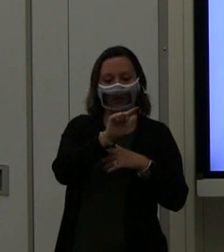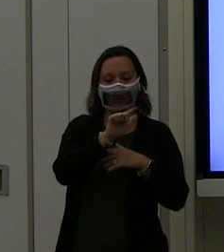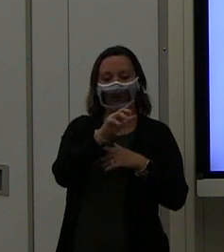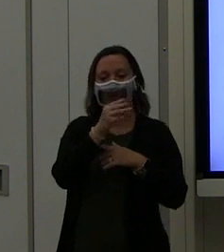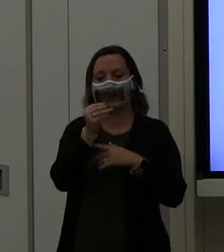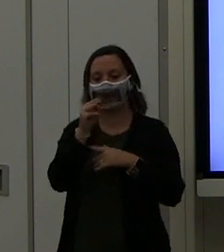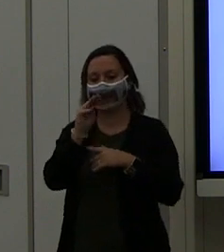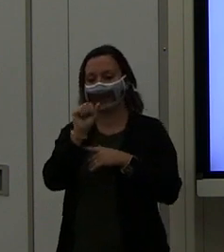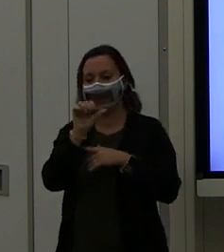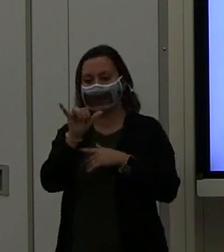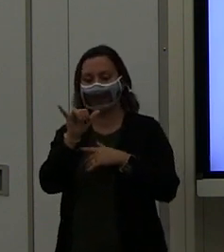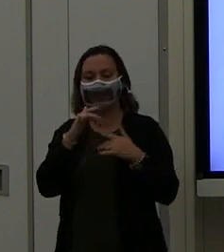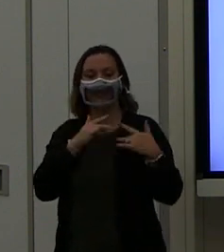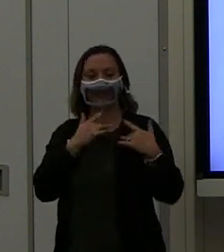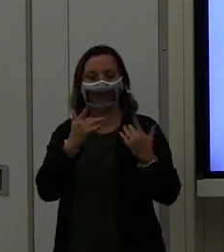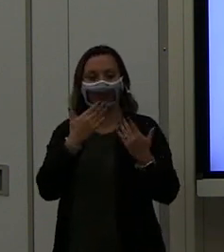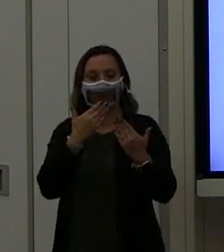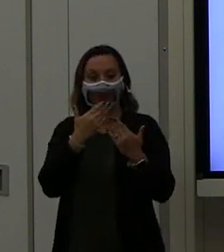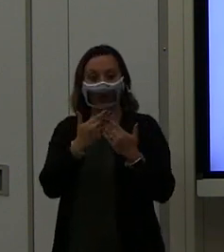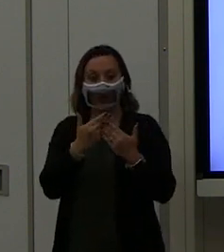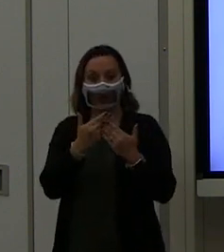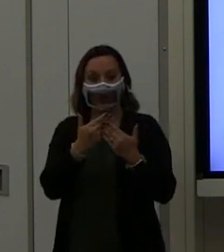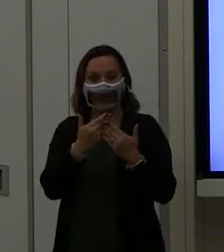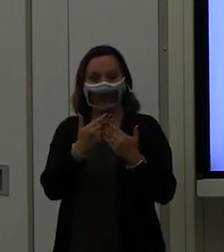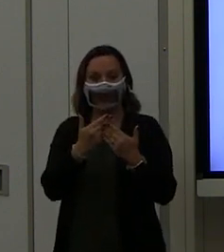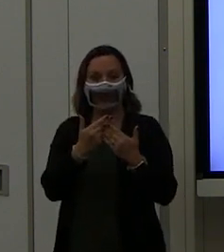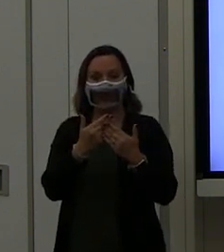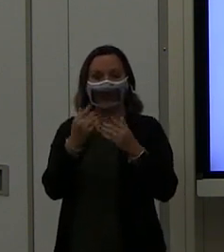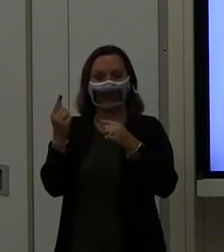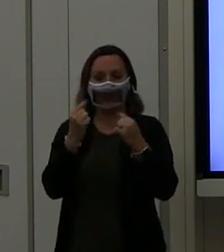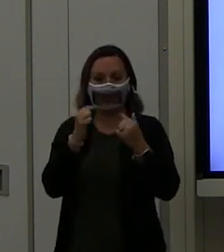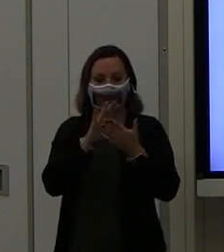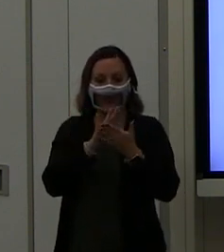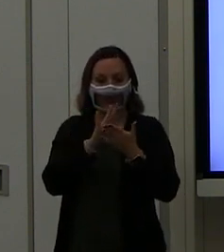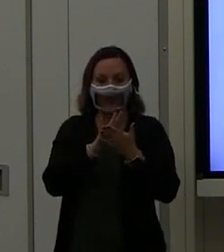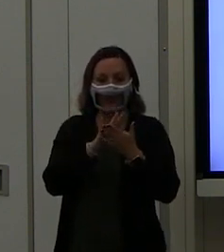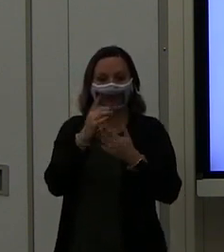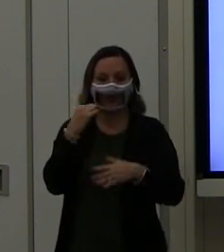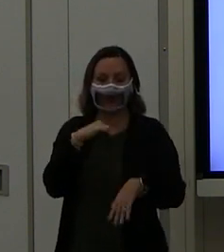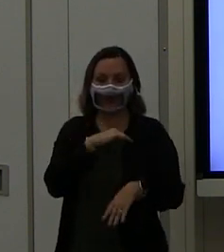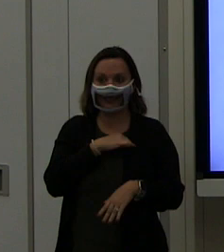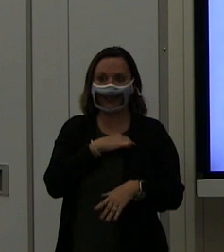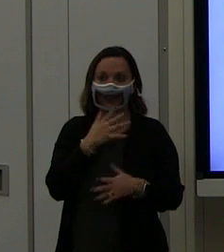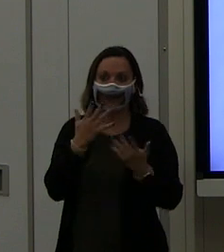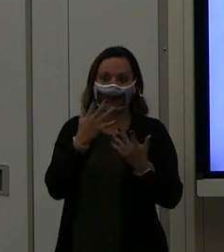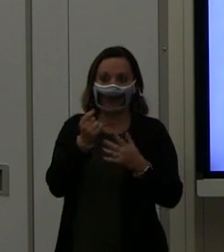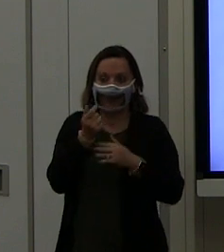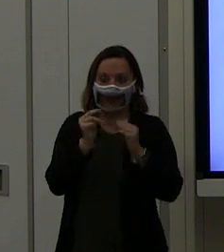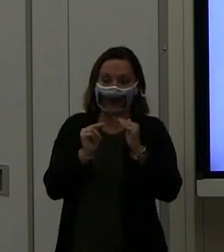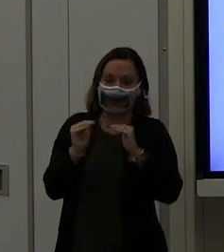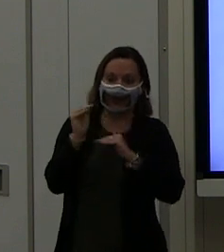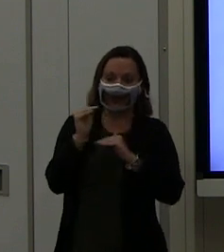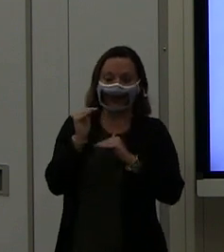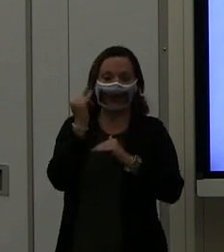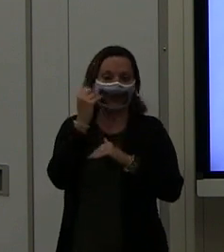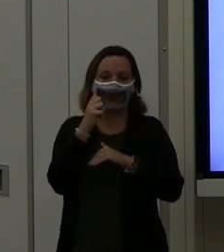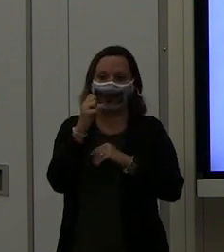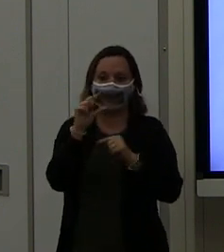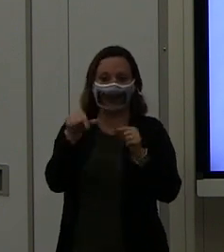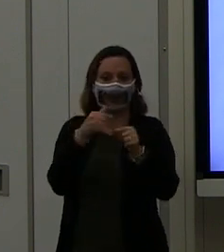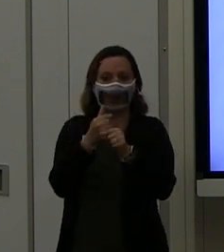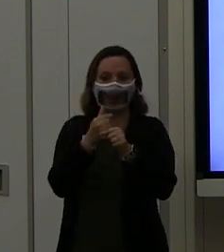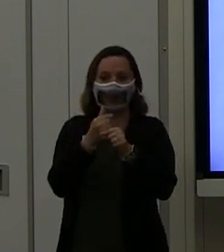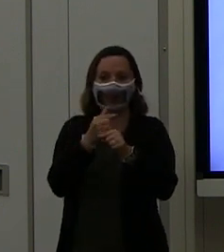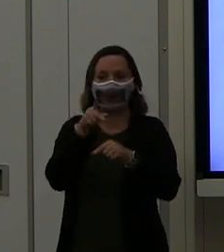so we might have expected a slightly higher attendance rate than what we see had there not been a global pandemic. We